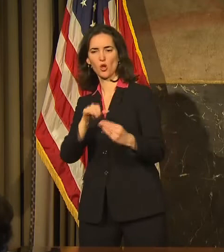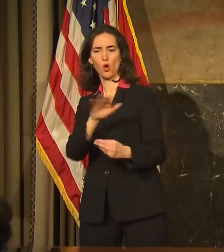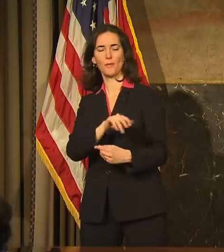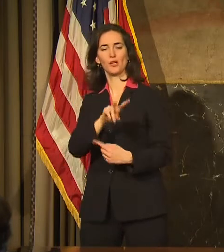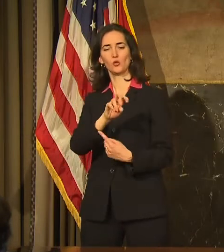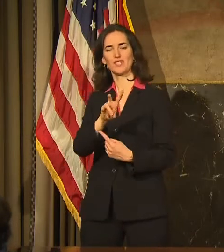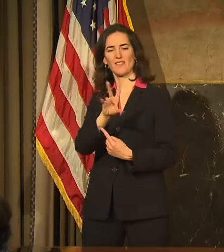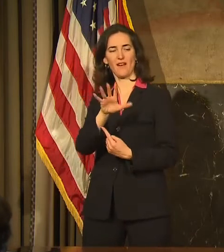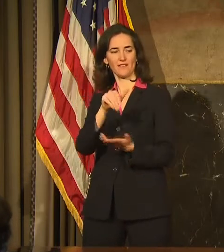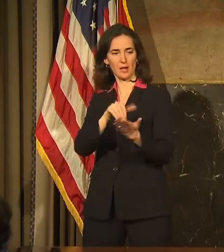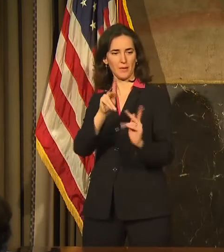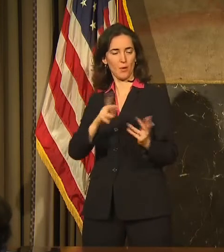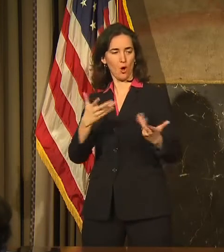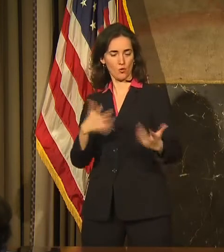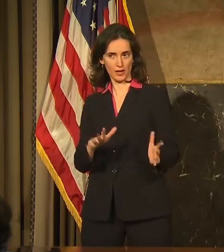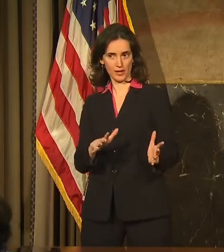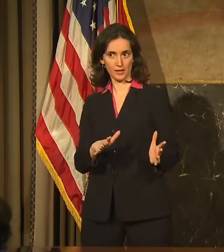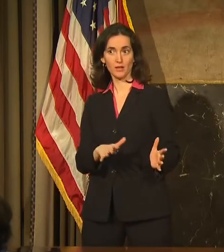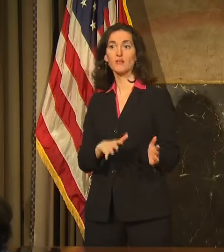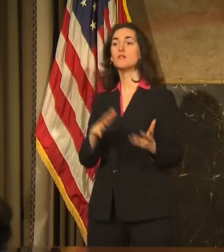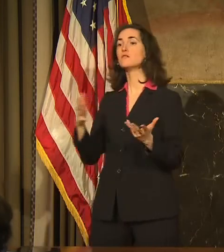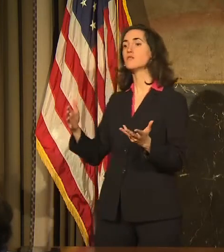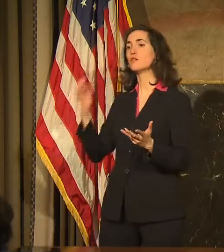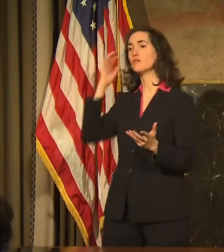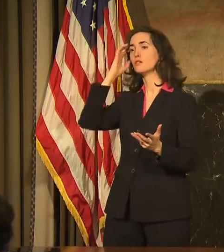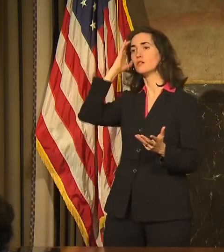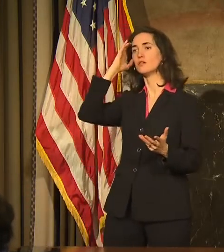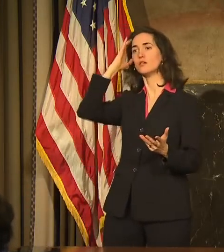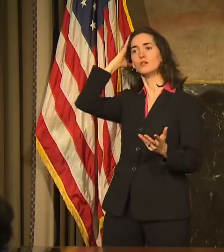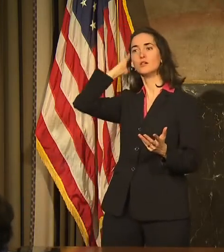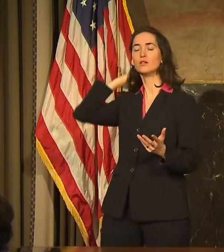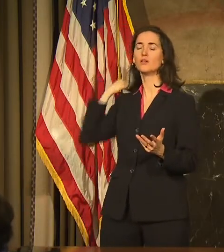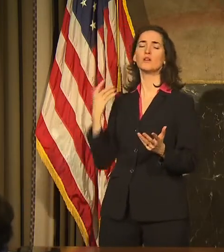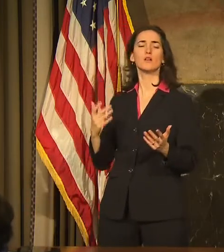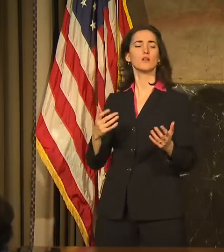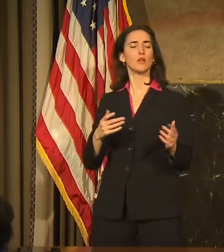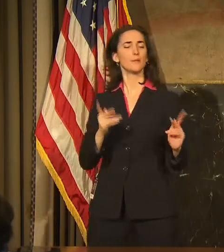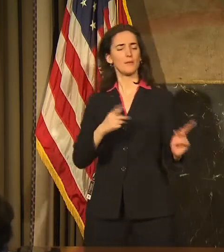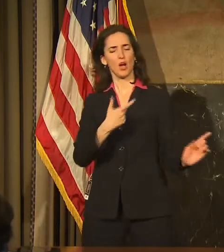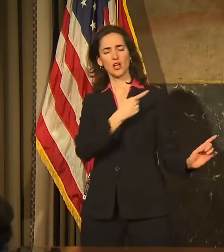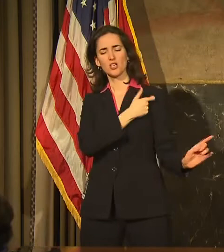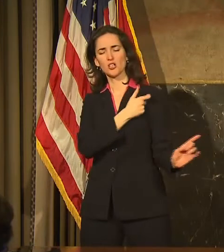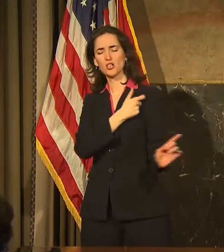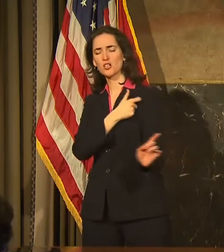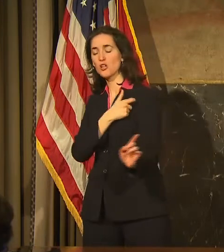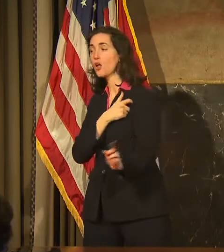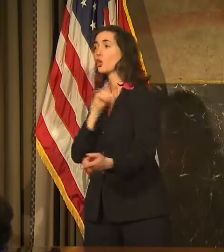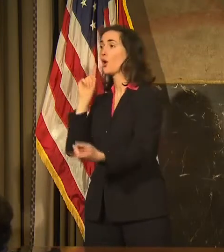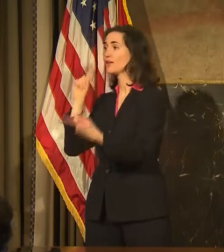kind of people who have already had cases, to kind of meet that level of immunity to get things back to normal? A lot more than